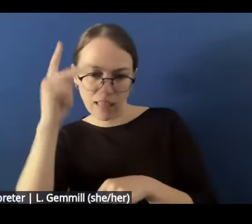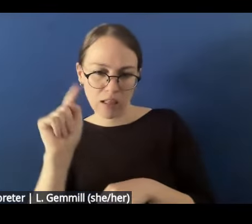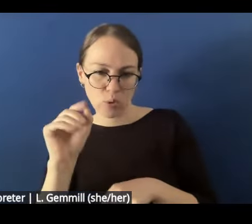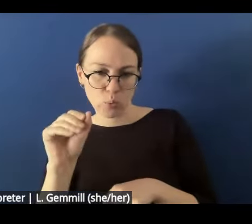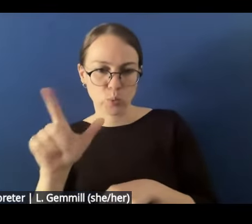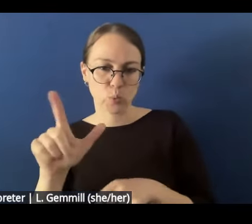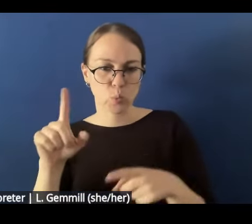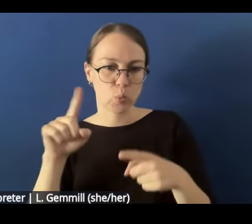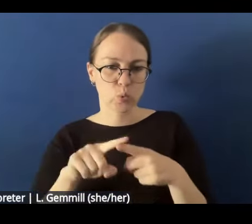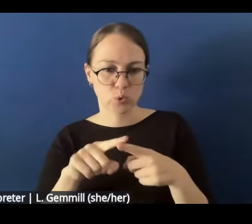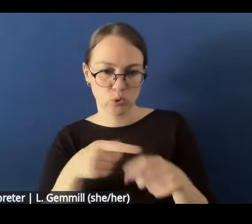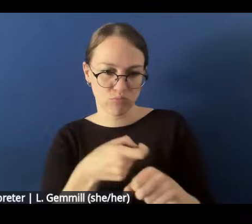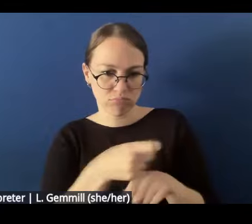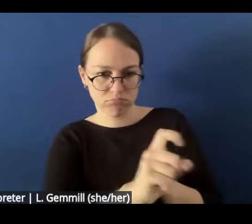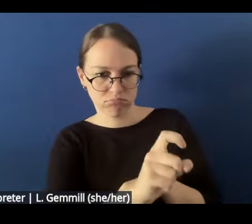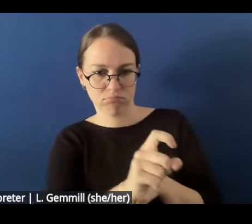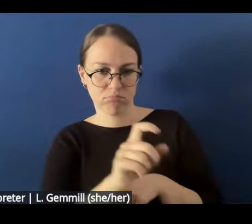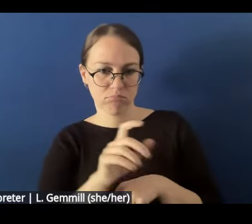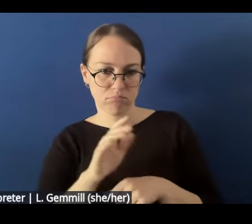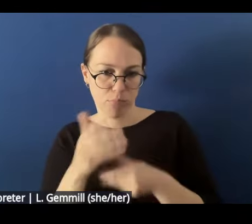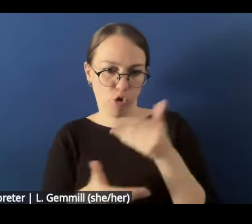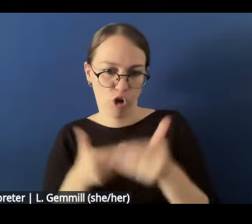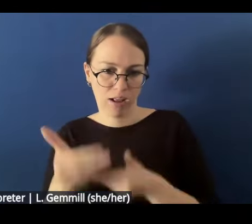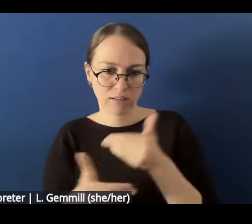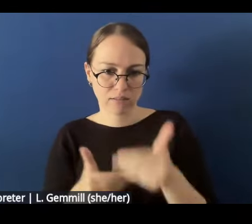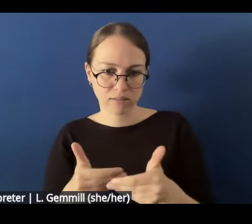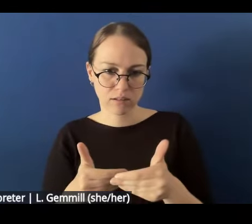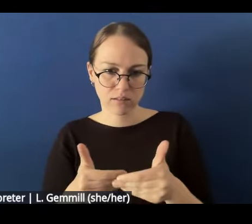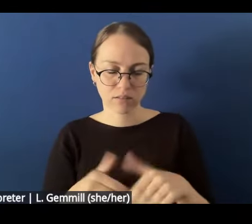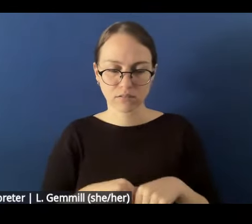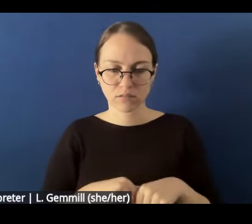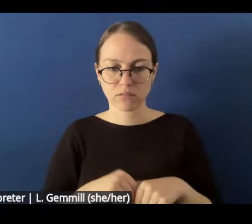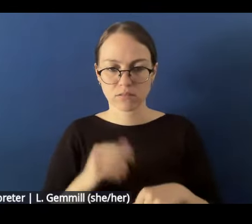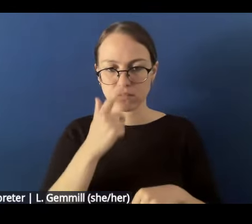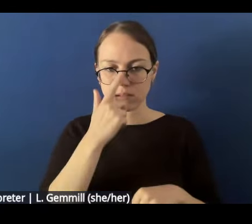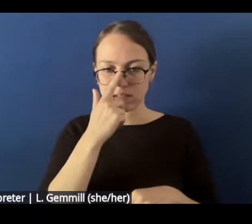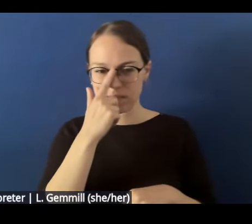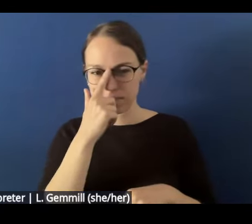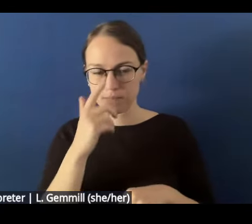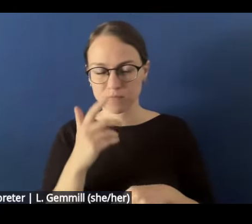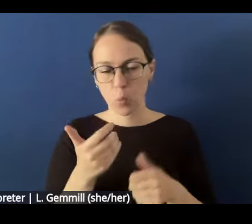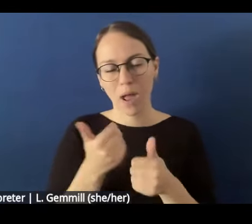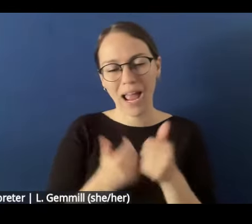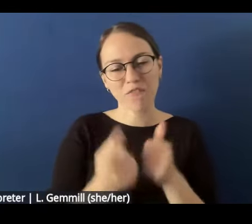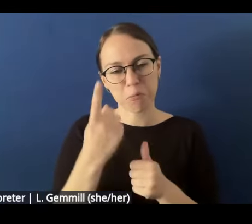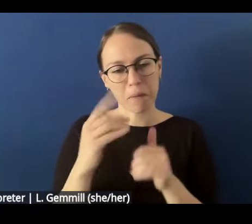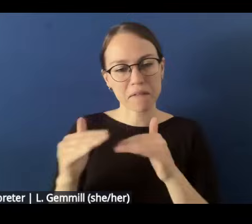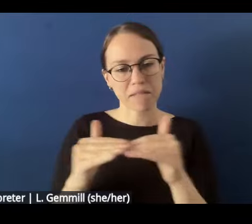And everybody's trying just to get to a fair way of operating. So